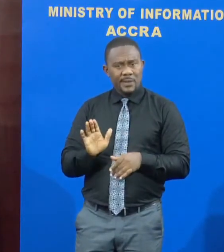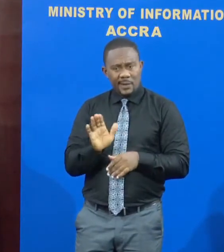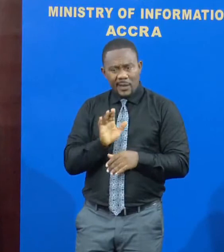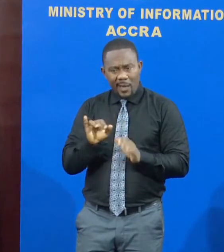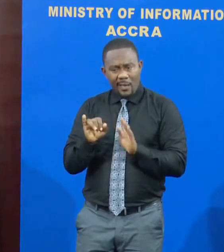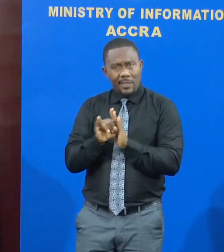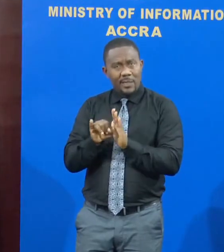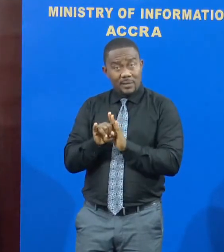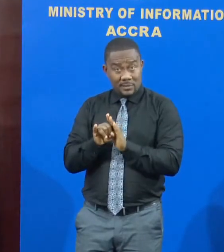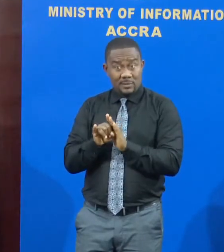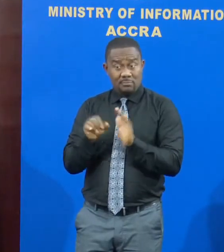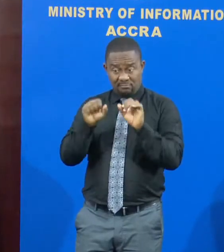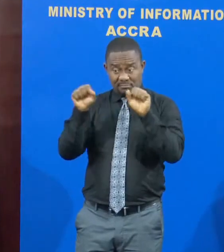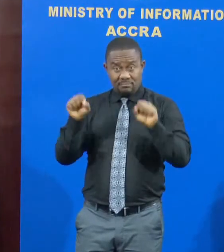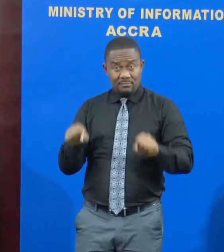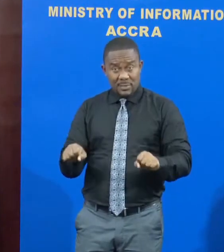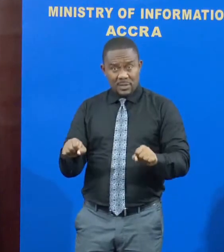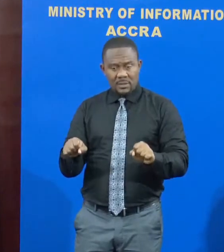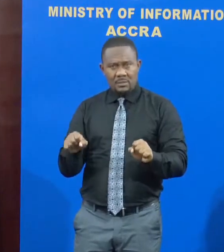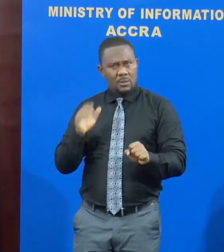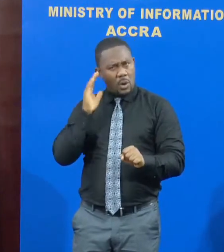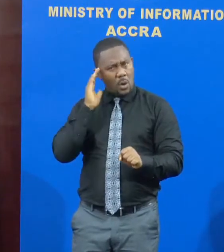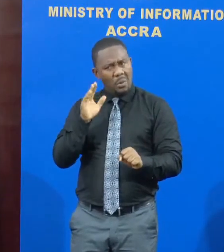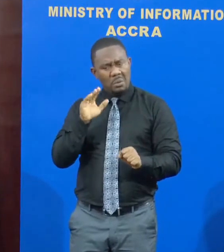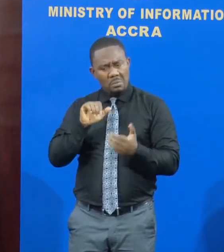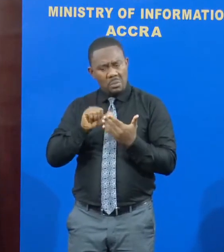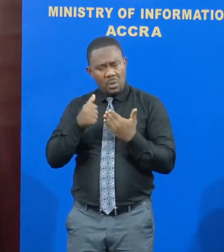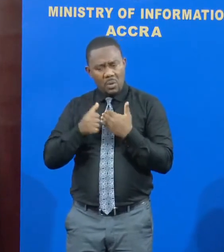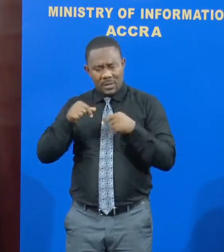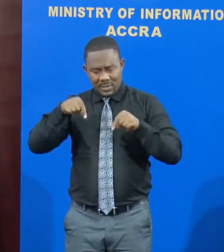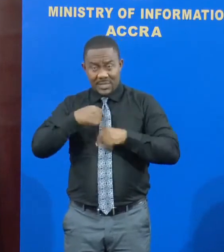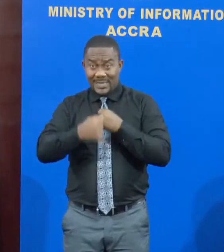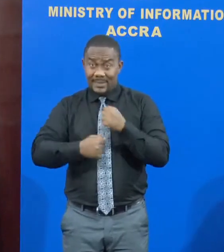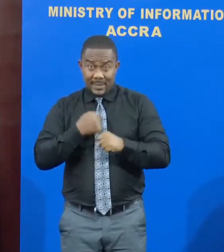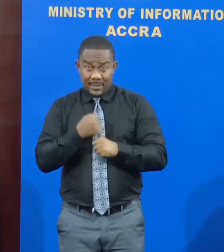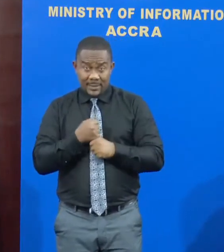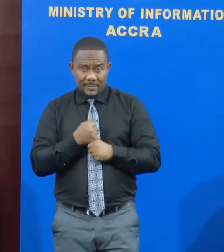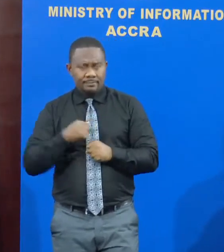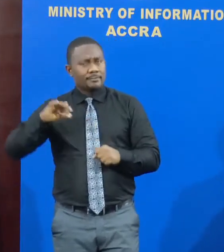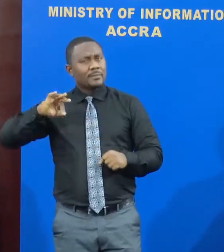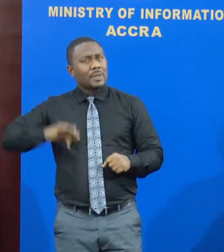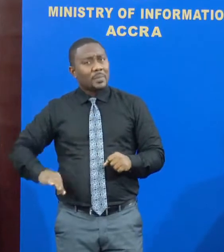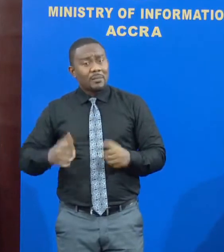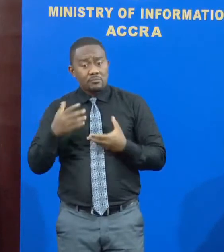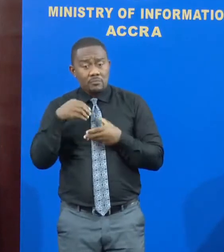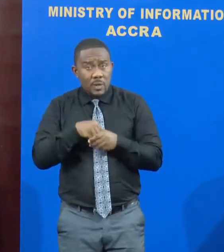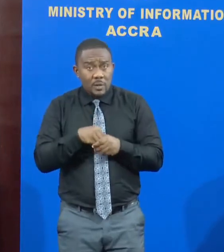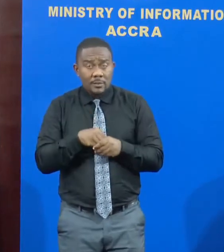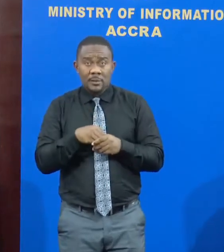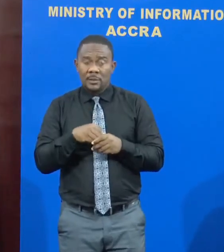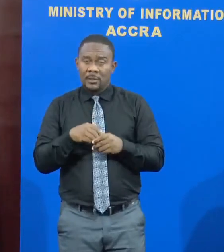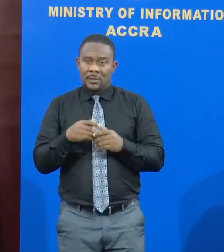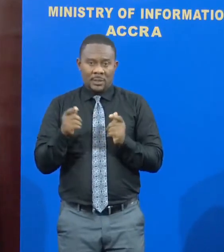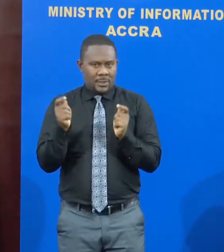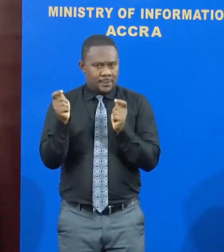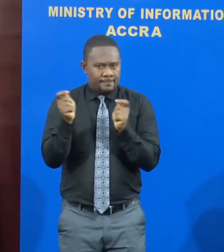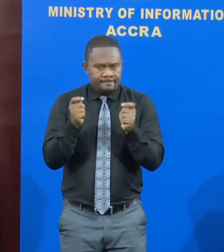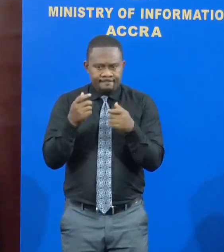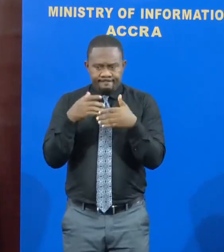systems and is anticipated to be completed by August 2021. The benefits will include control